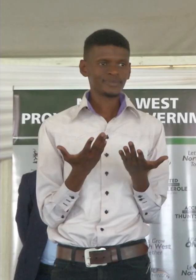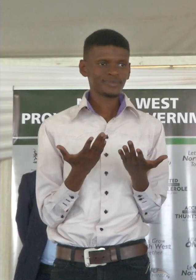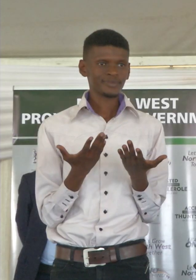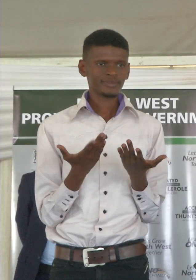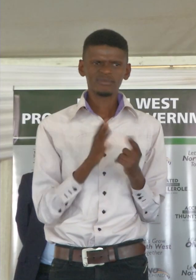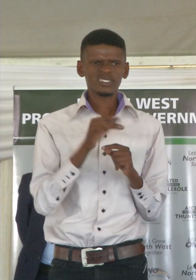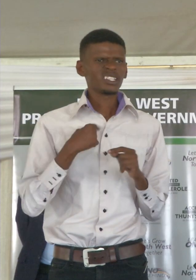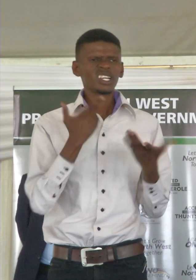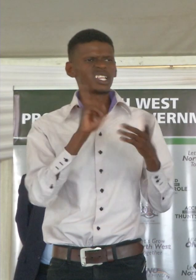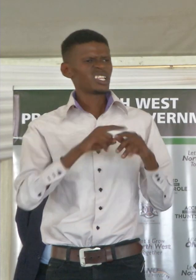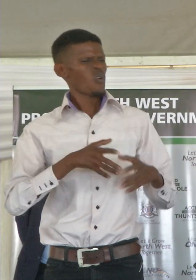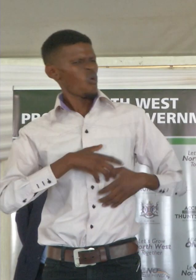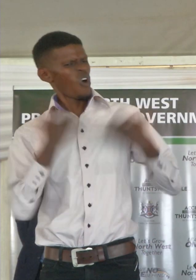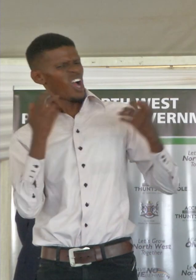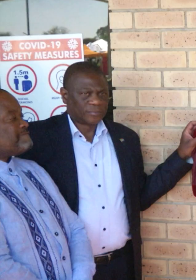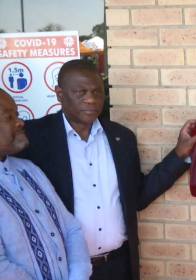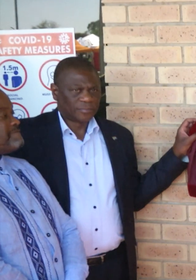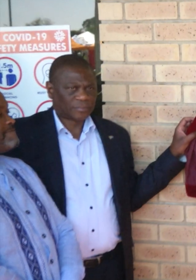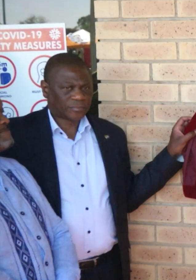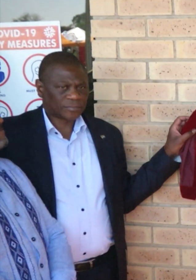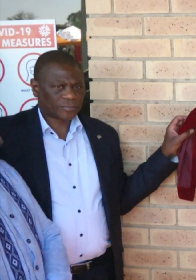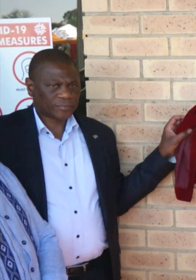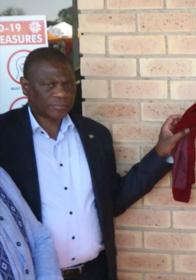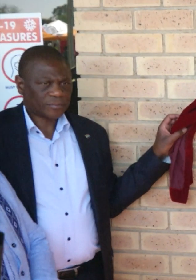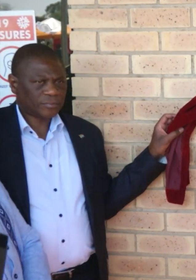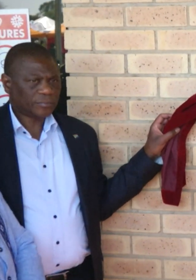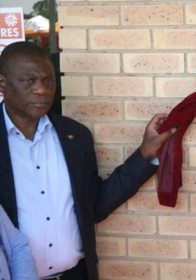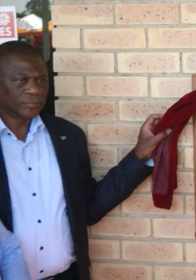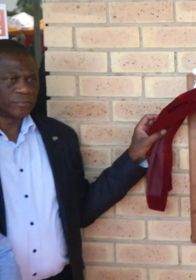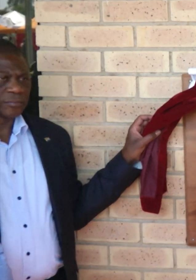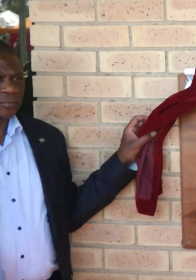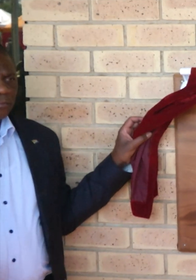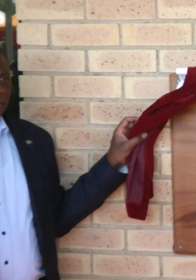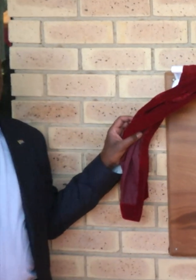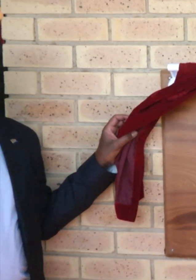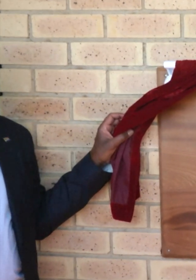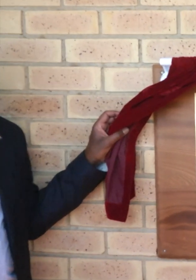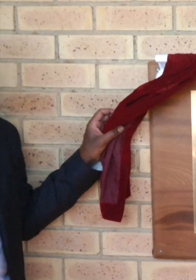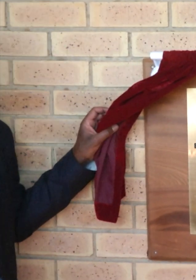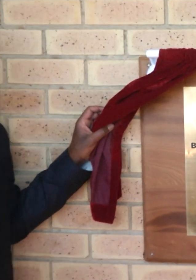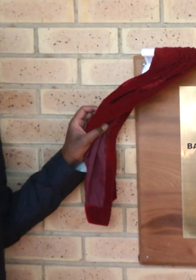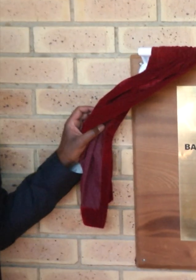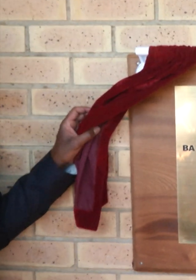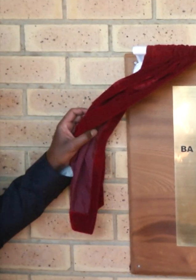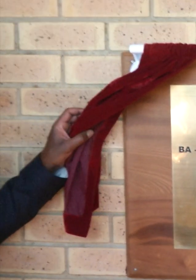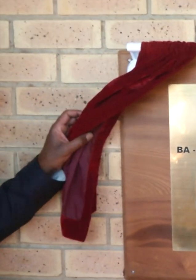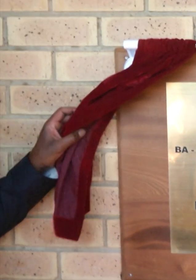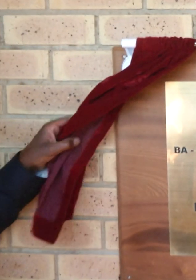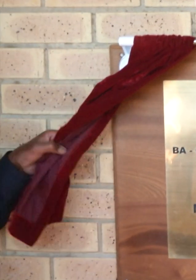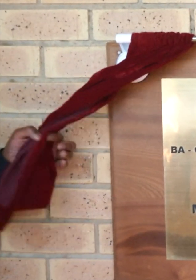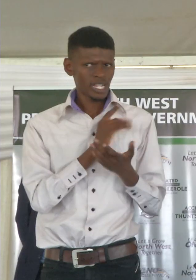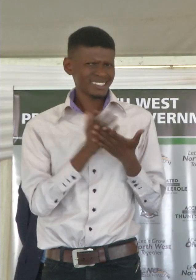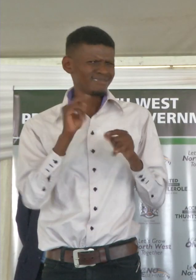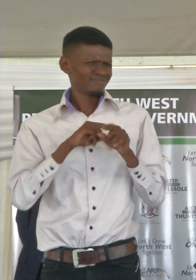Lele skare kha likwakis teke something. Leleza maeyili lochi sa community centre. Cause,